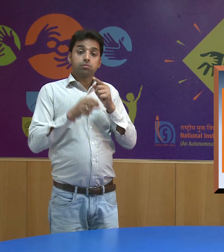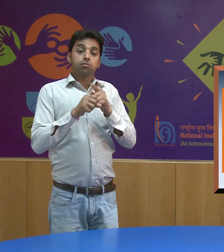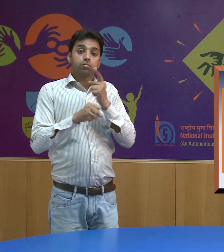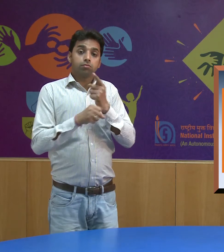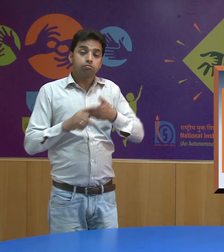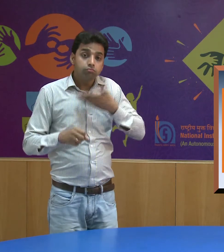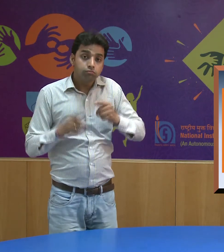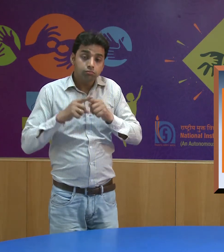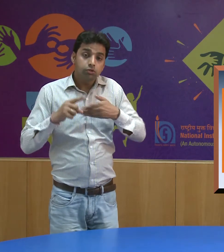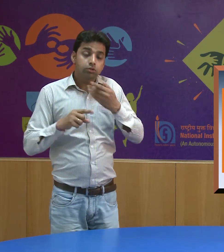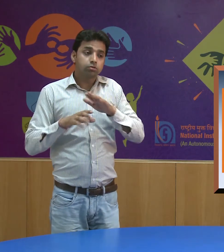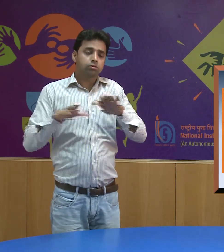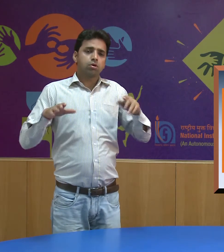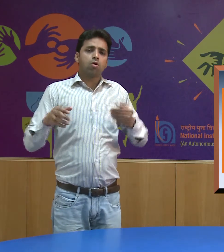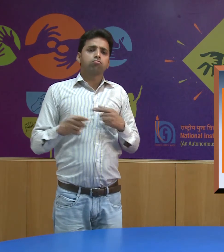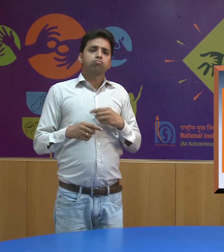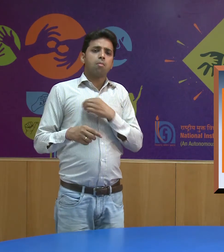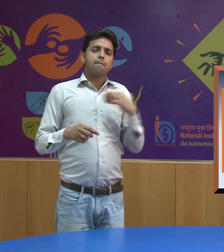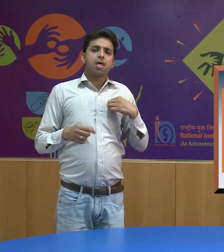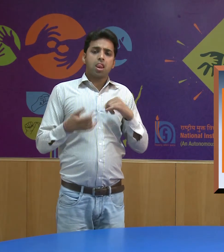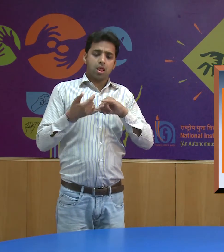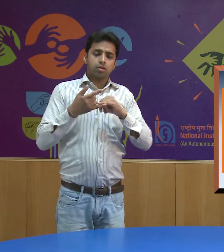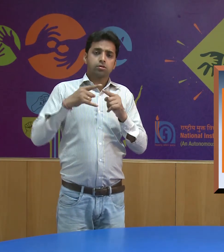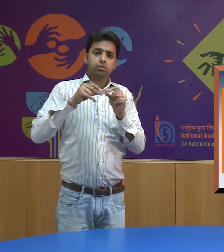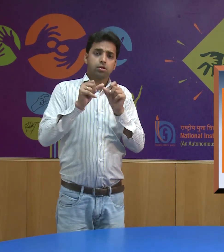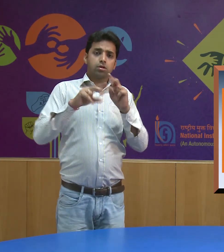manage the staff and student in a better way.